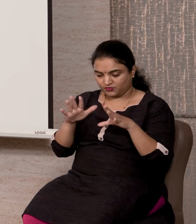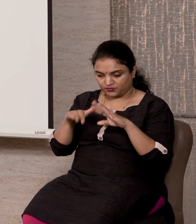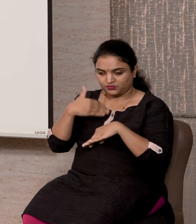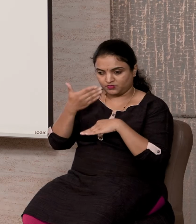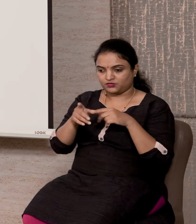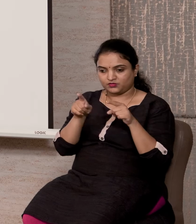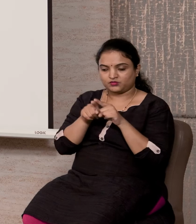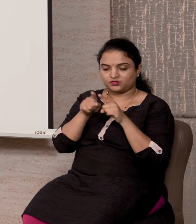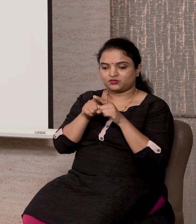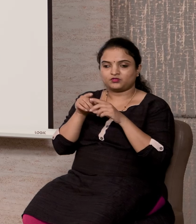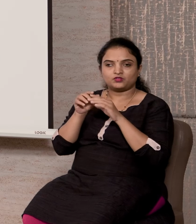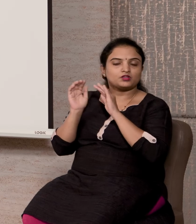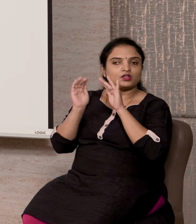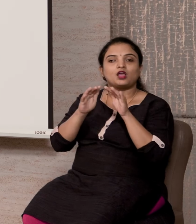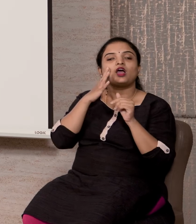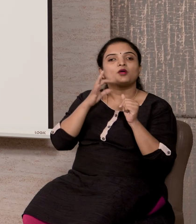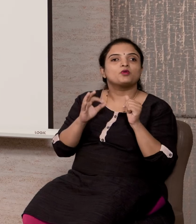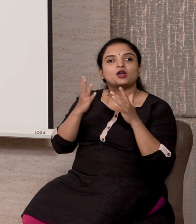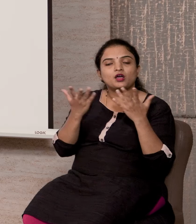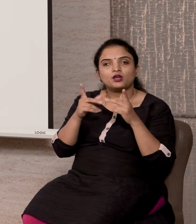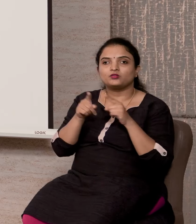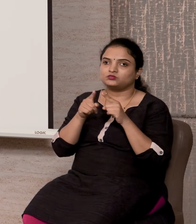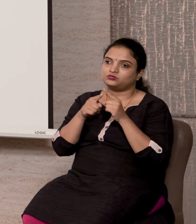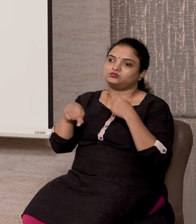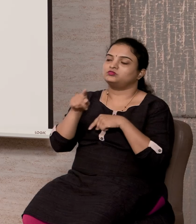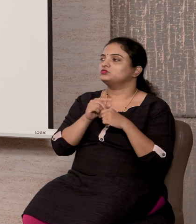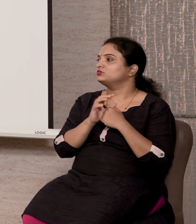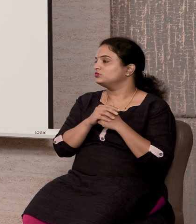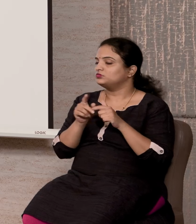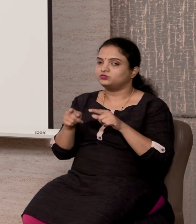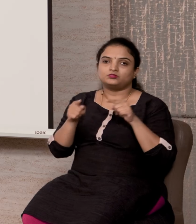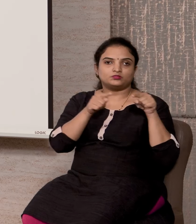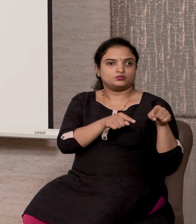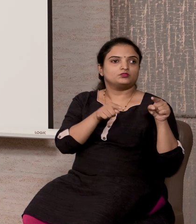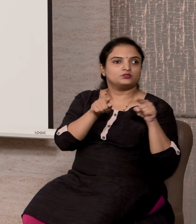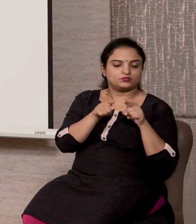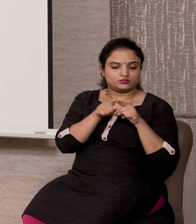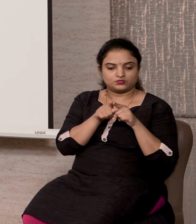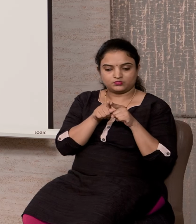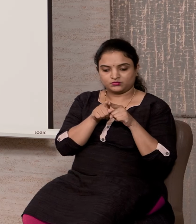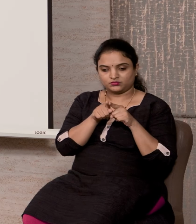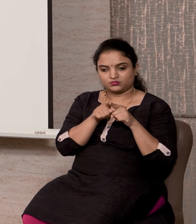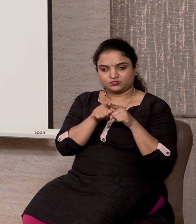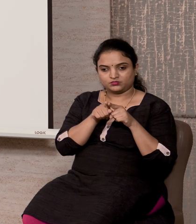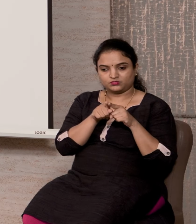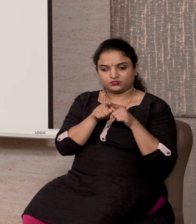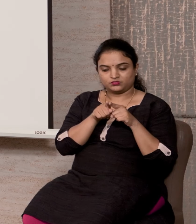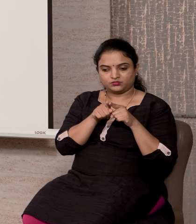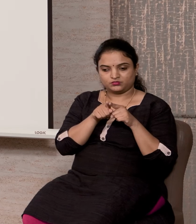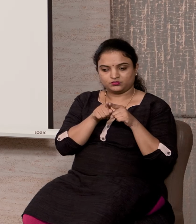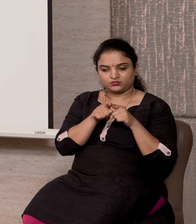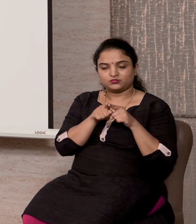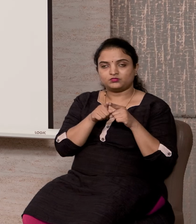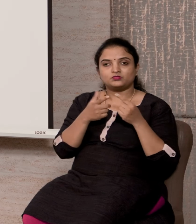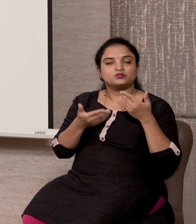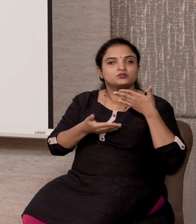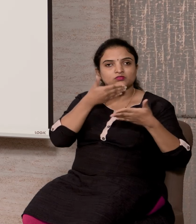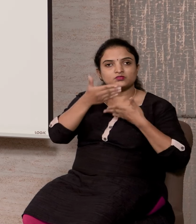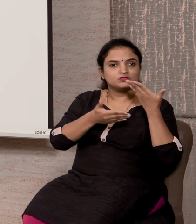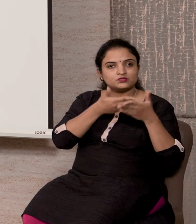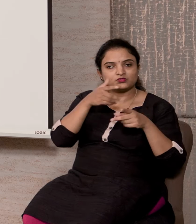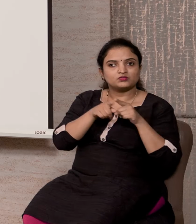realize about these guidelines and how important they are and so on. And then the final bucket, which is where we teach about